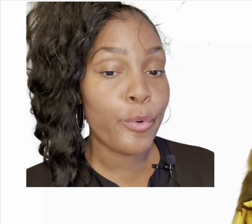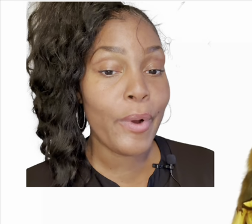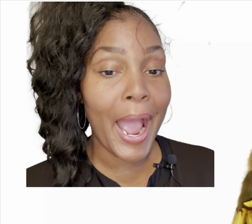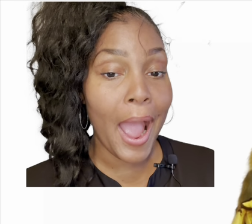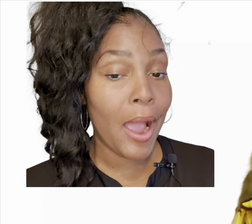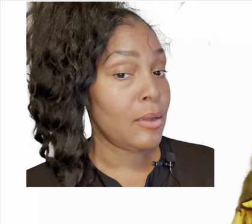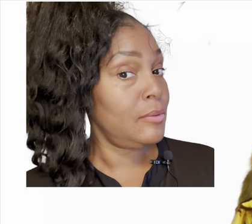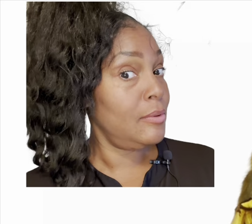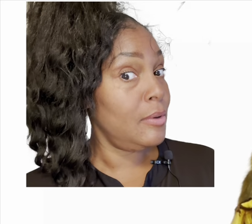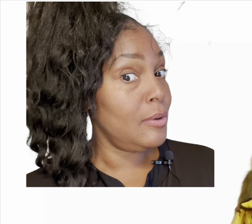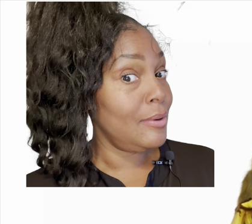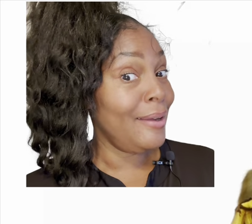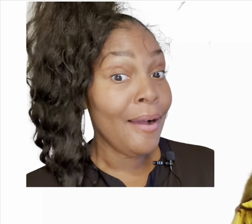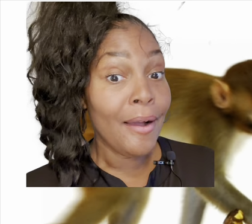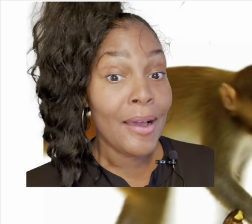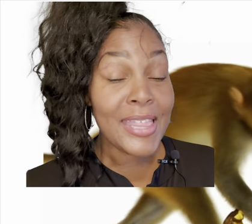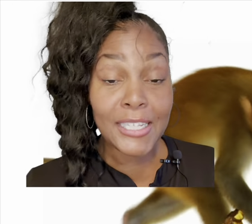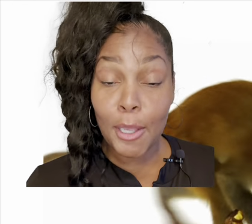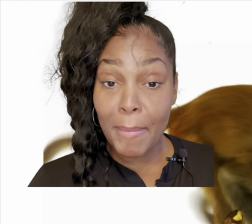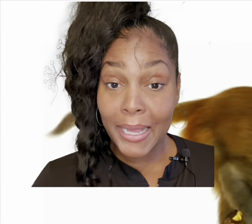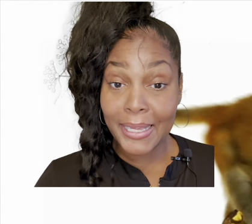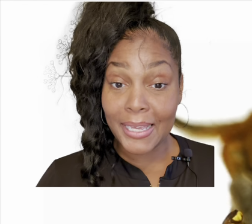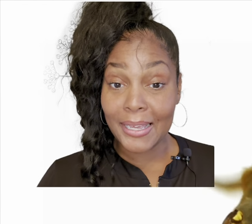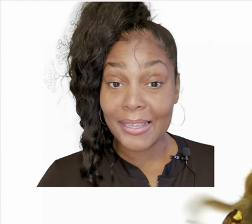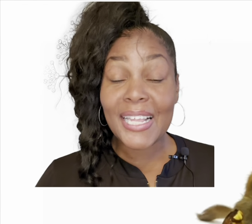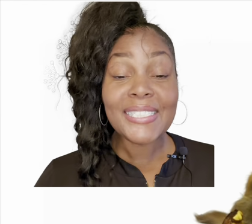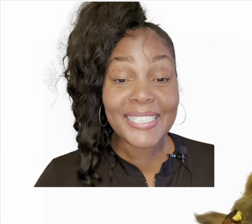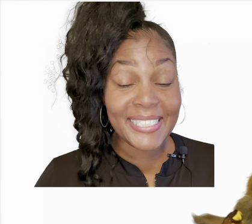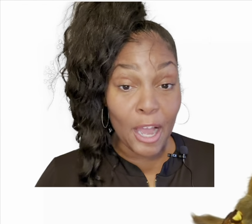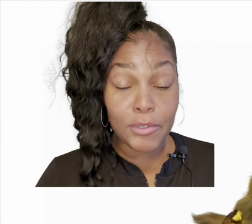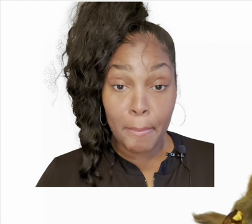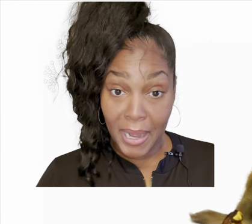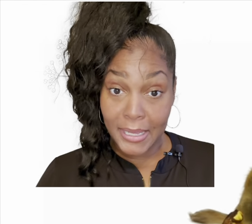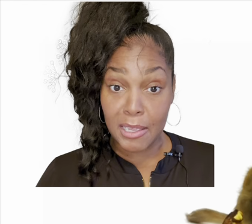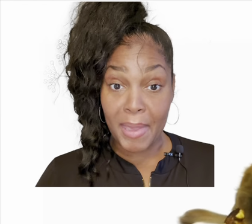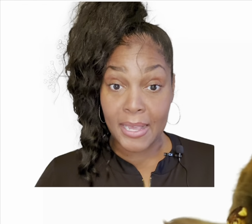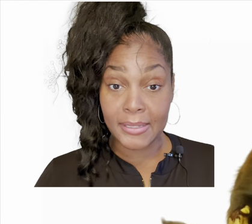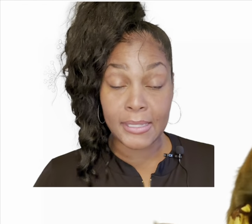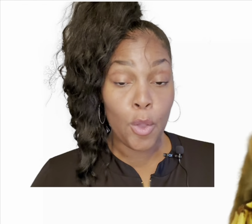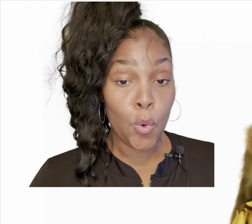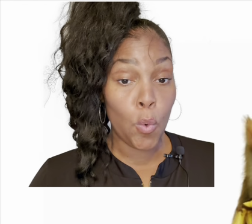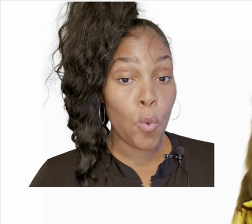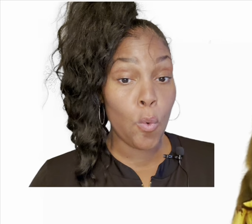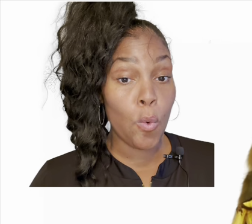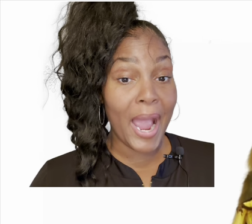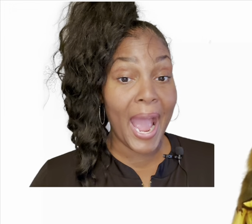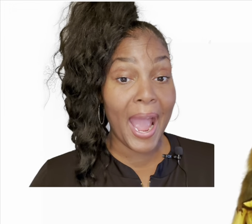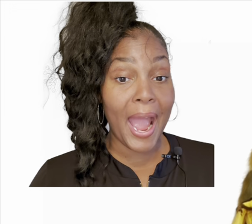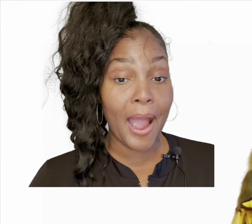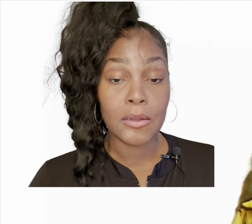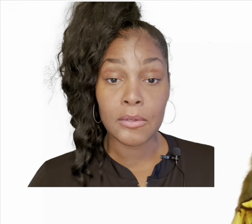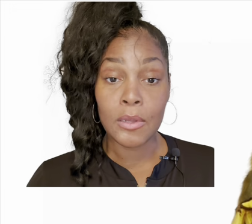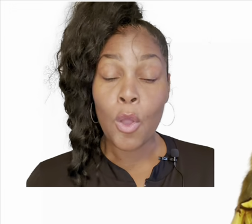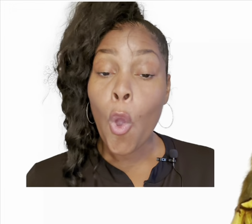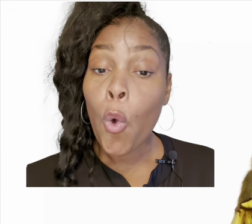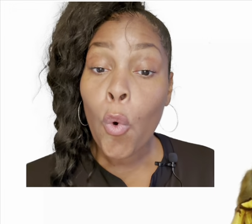monkey. Ooh, ooh, ah, ah. That's a monkey. That's the sound a monkey makes. Ooh, ooh, ah,